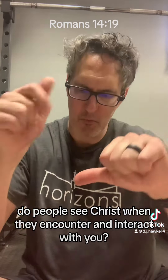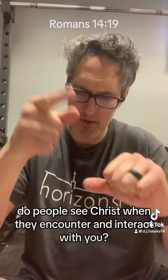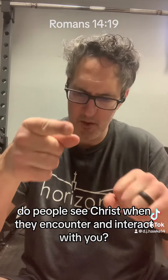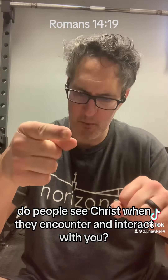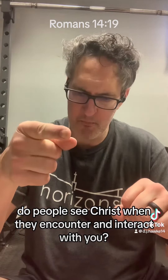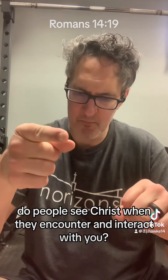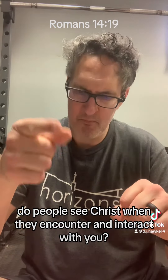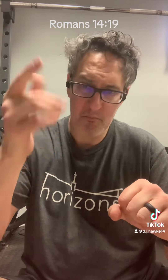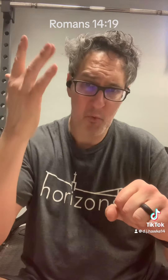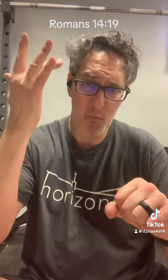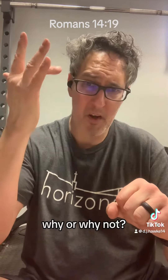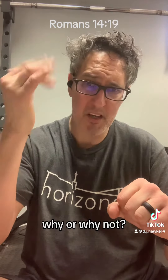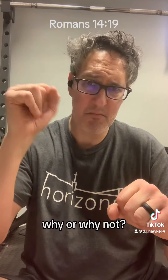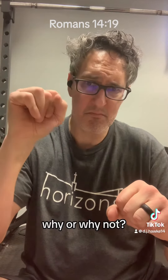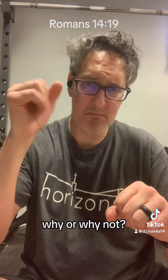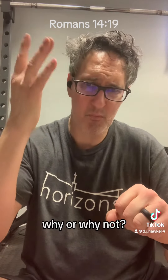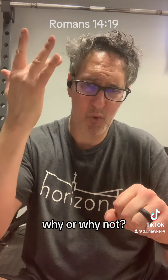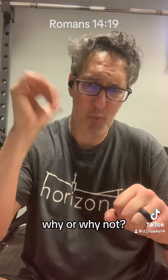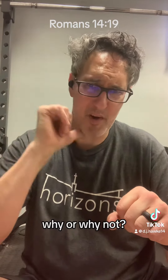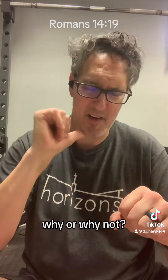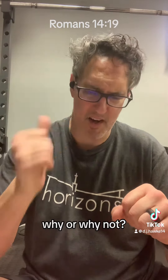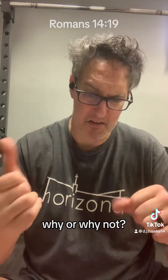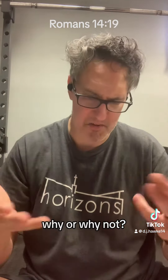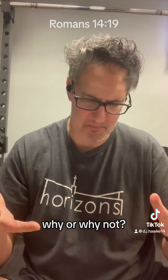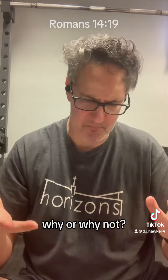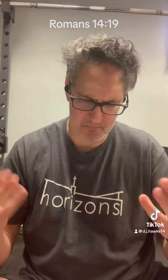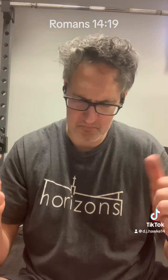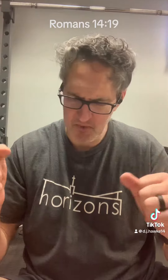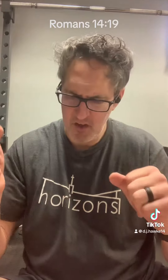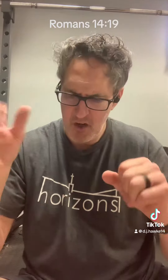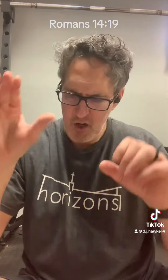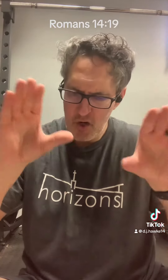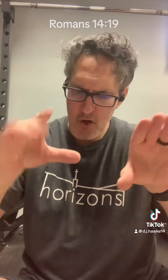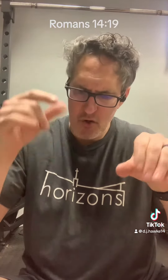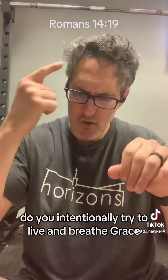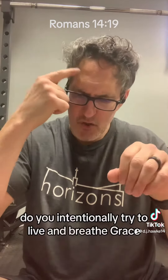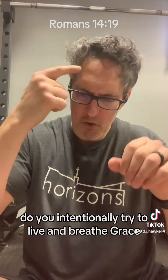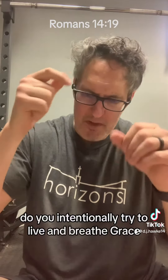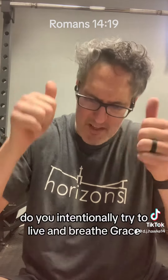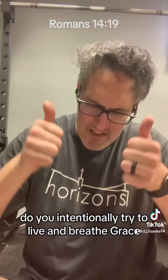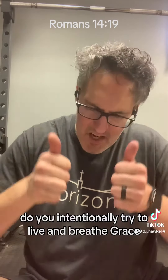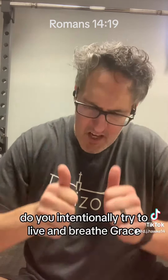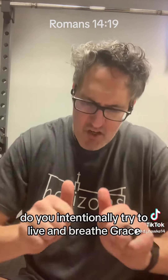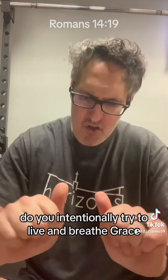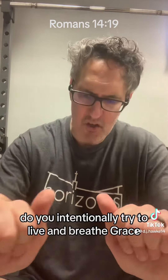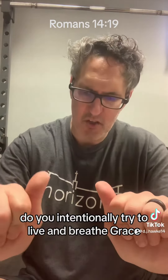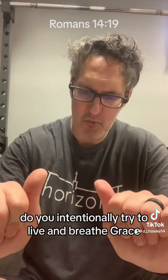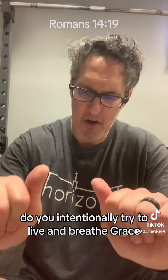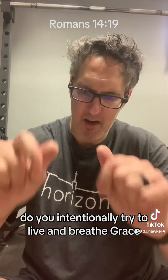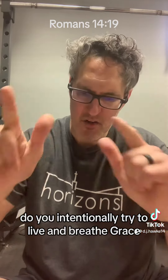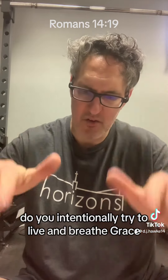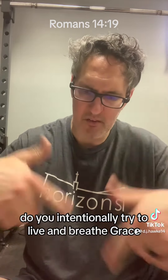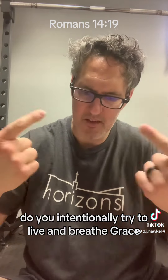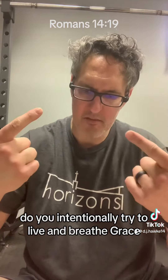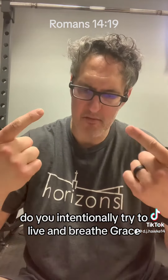you? Why or why not? Do you intentionally try to live